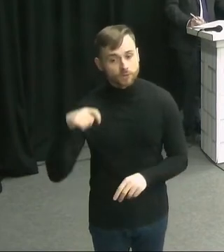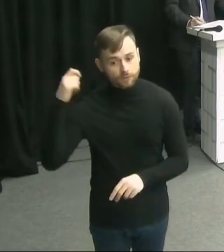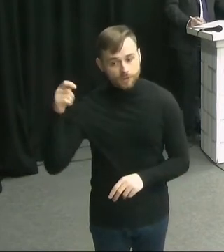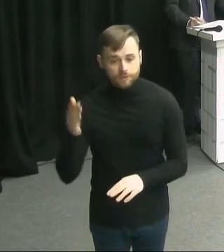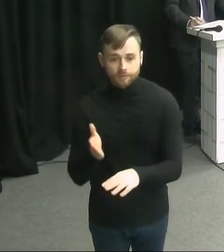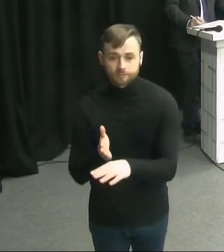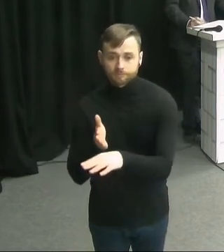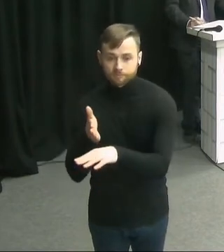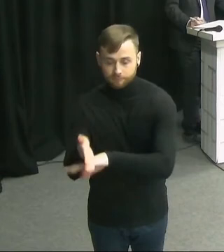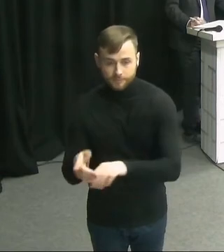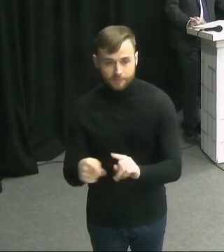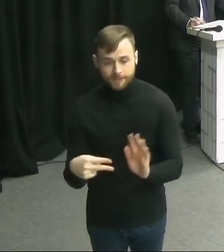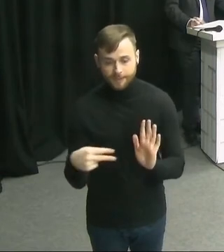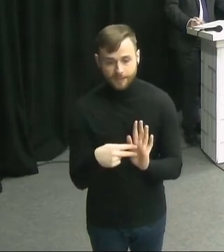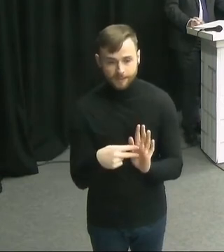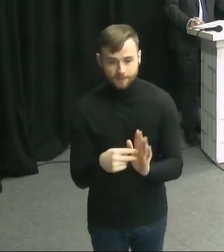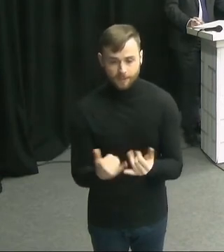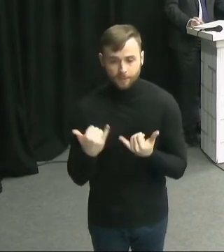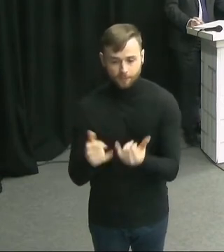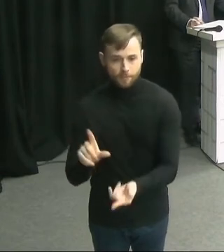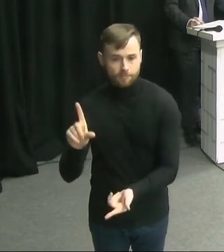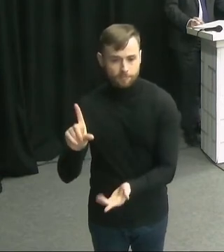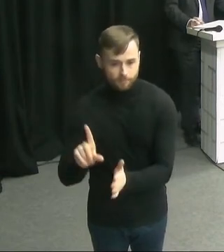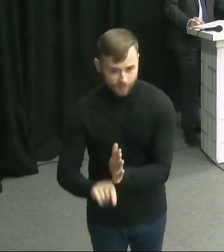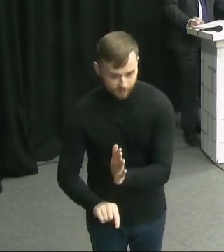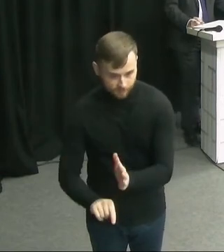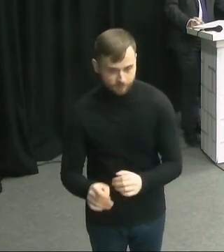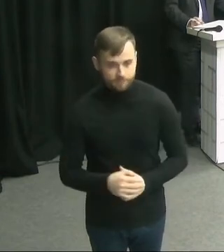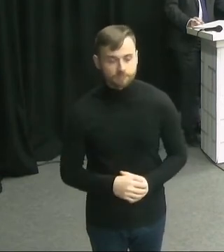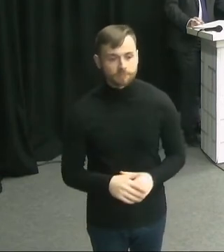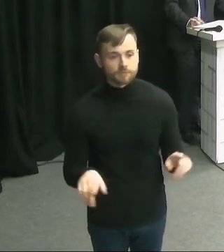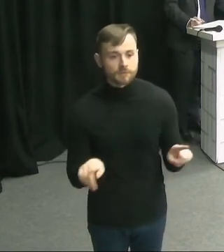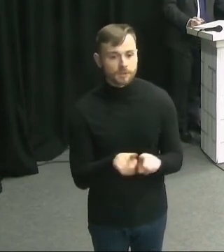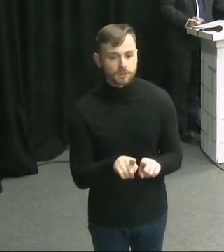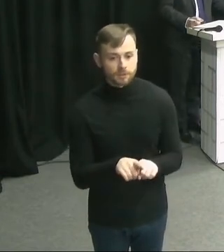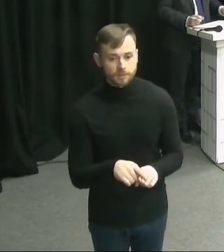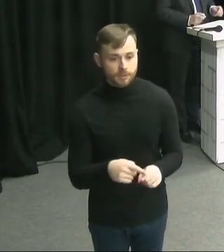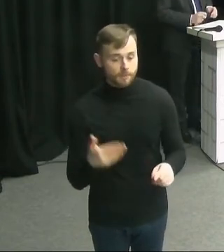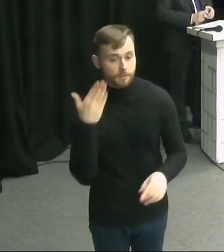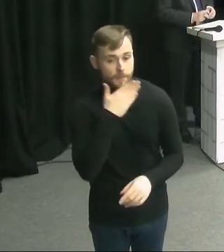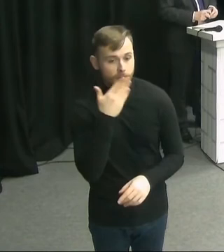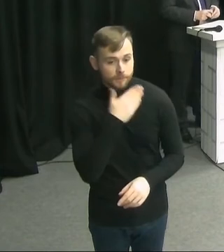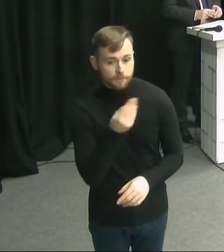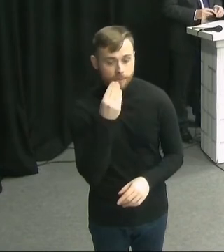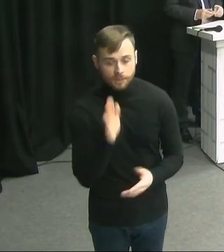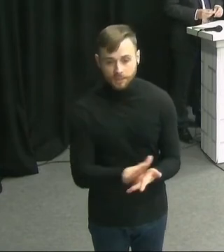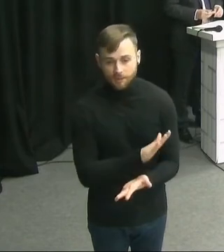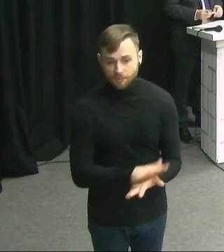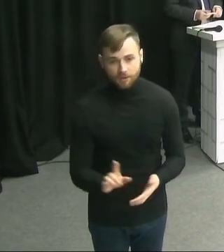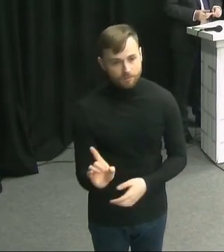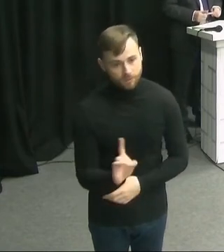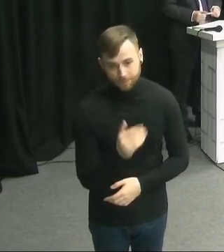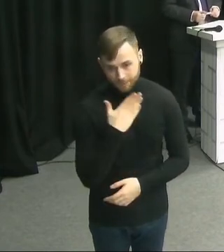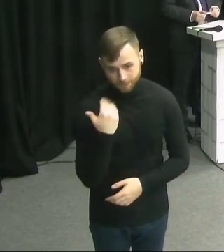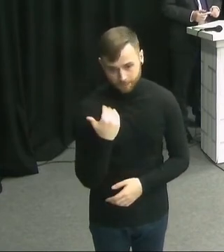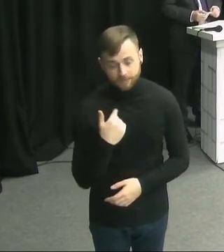people can go via SODRA, and this is provided by the state. We can maybe